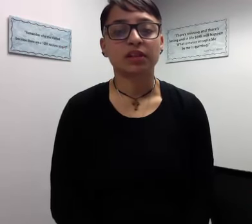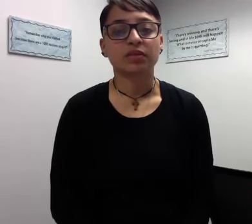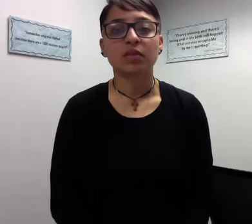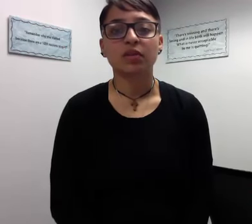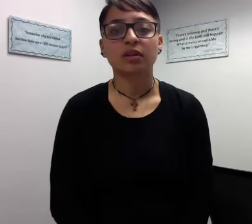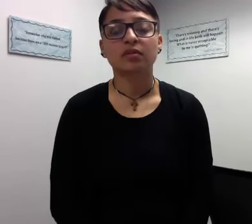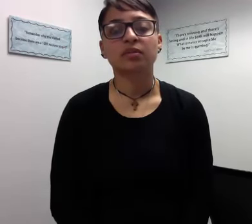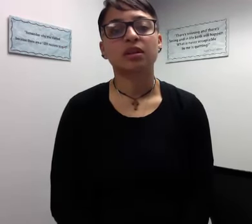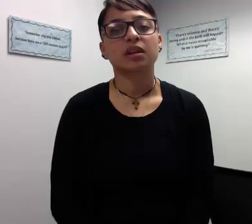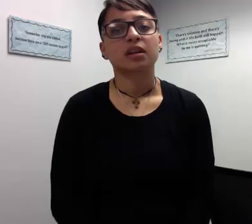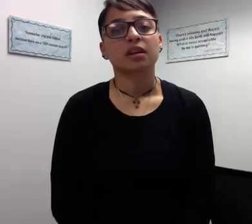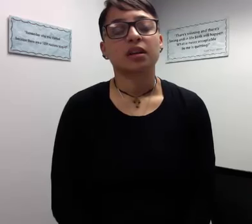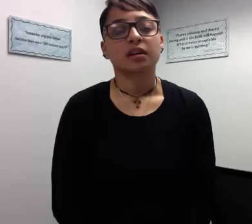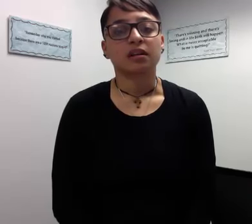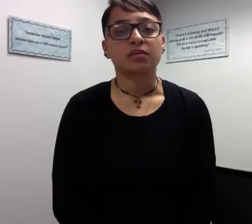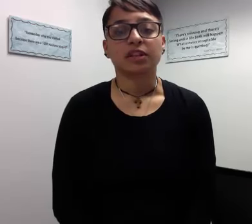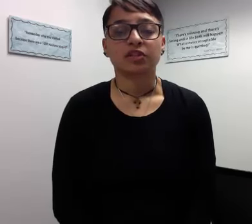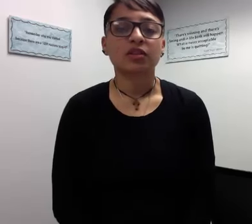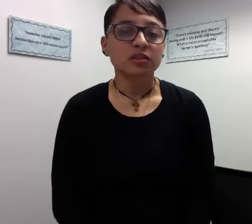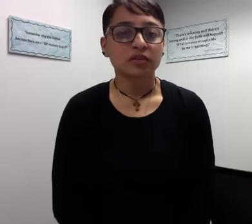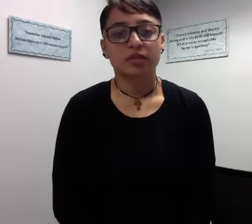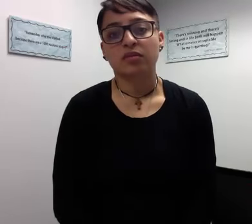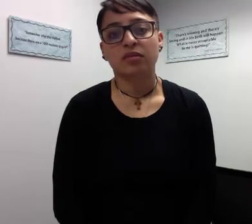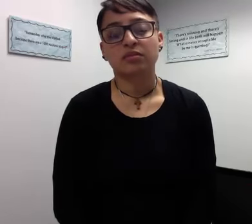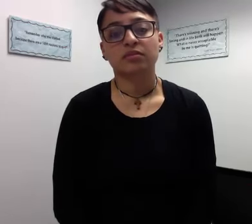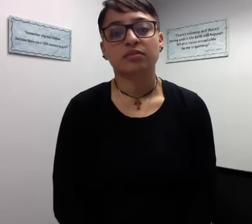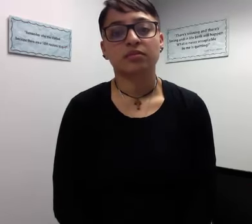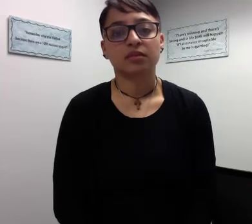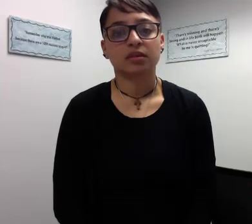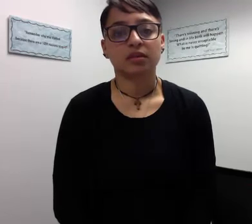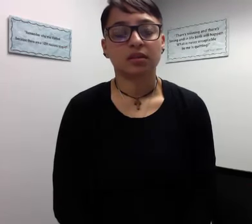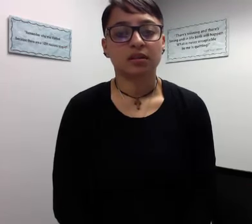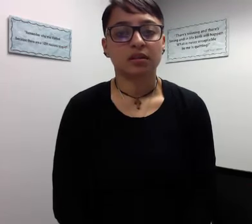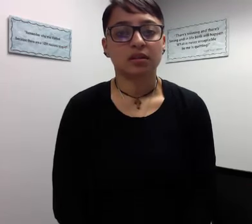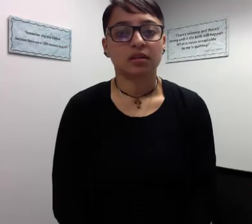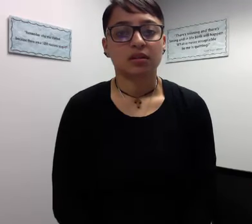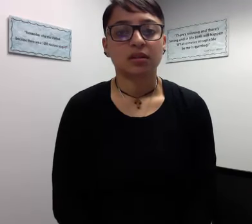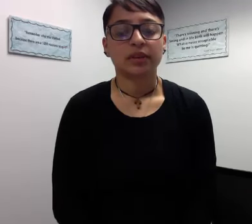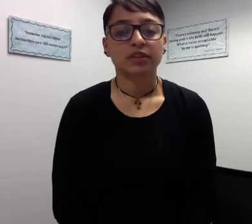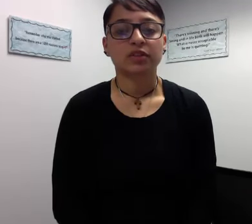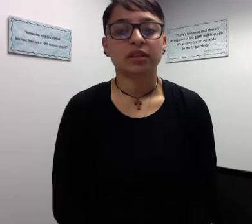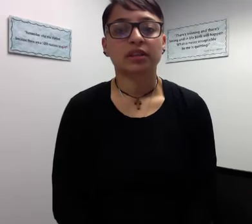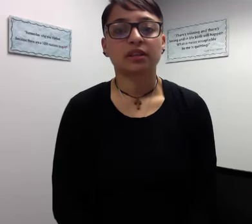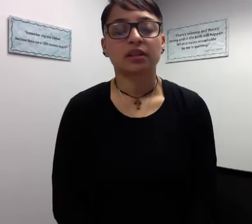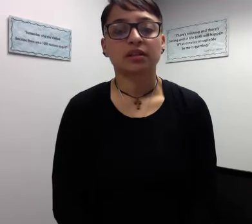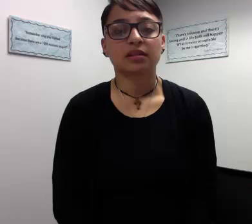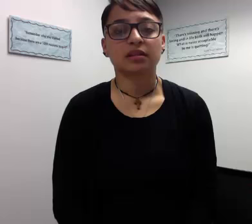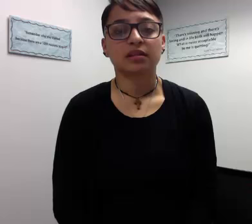out the form, an insurance form, and make sure that